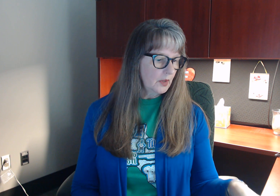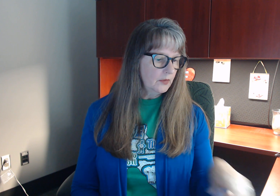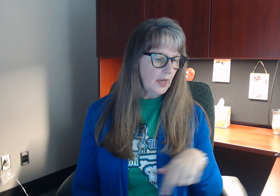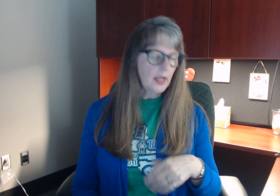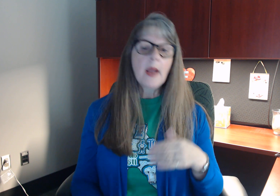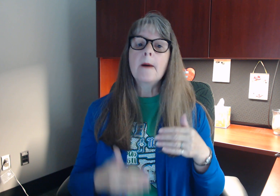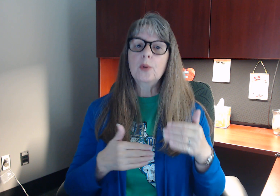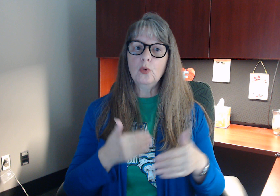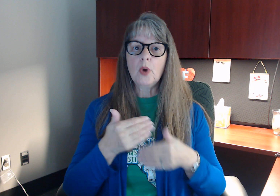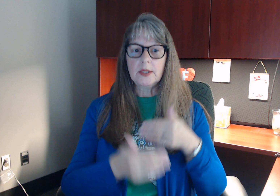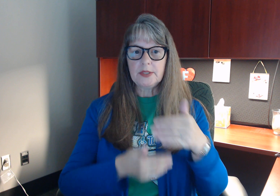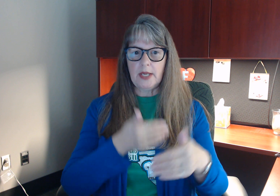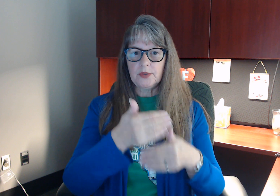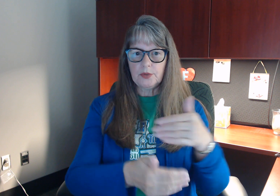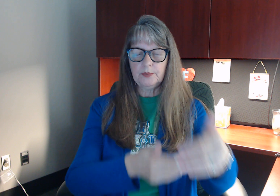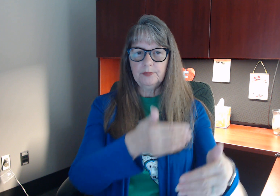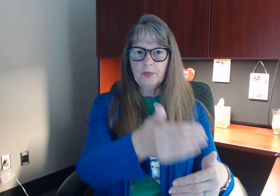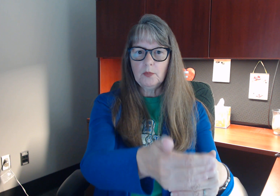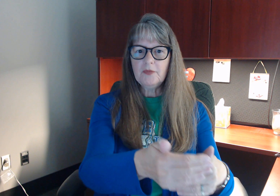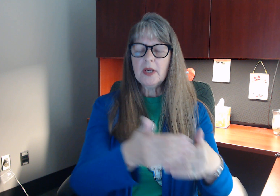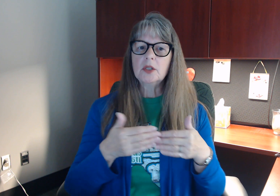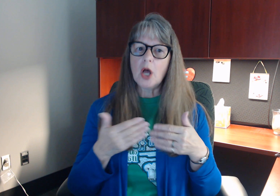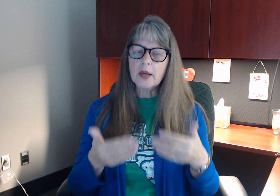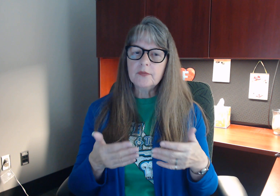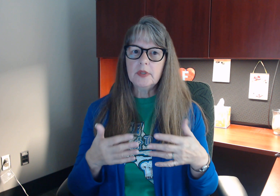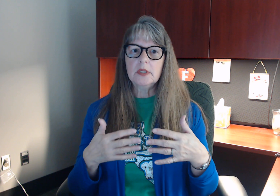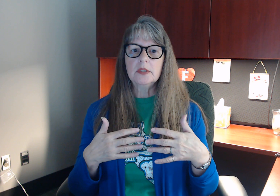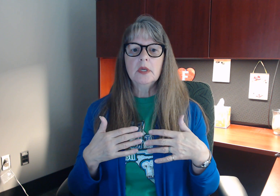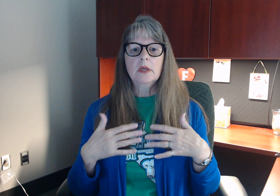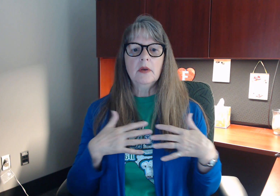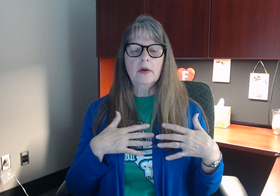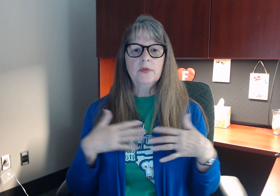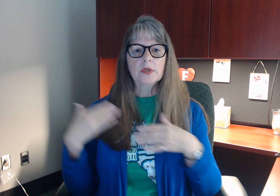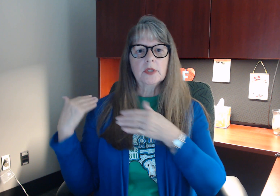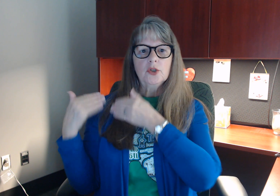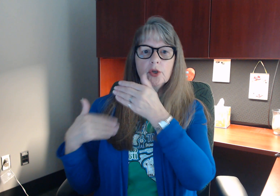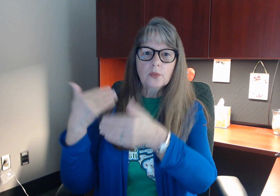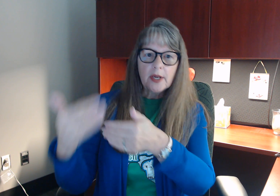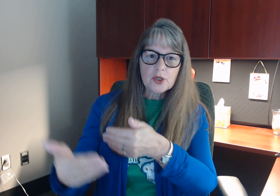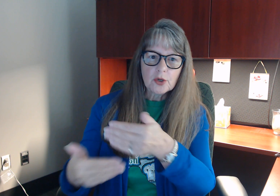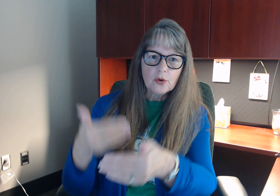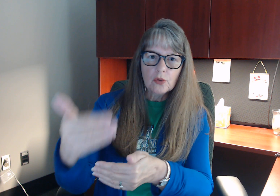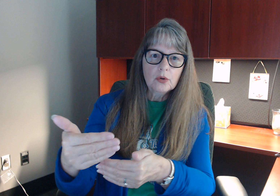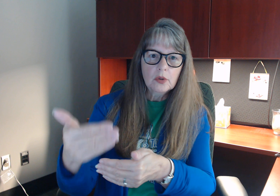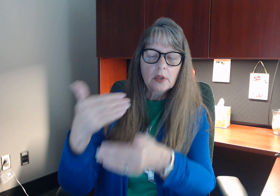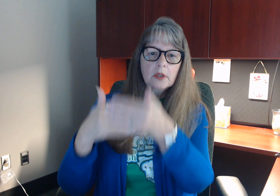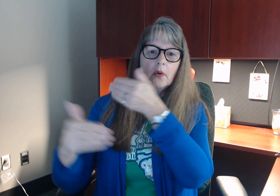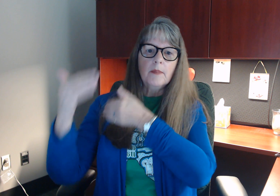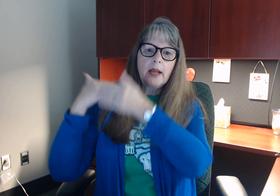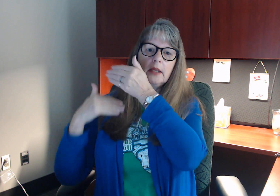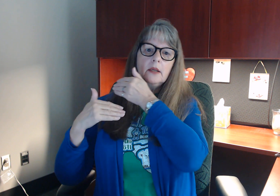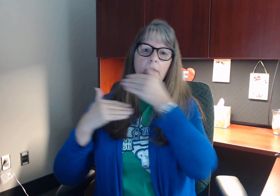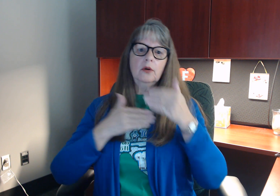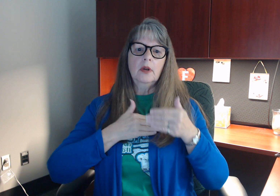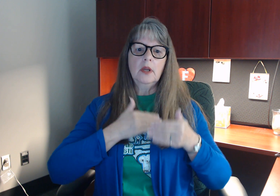Okay. Process. We've done a lot of this, like generational, going back here,